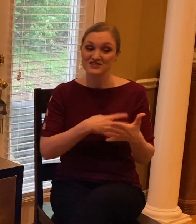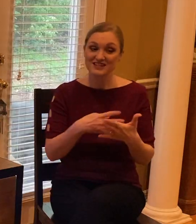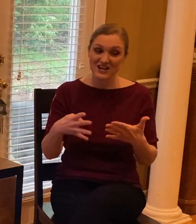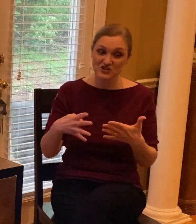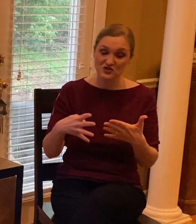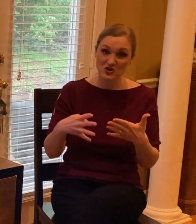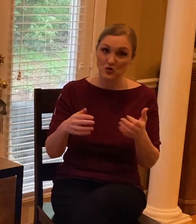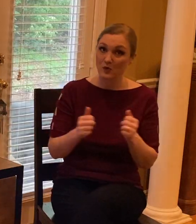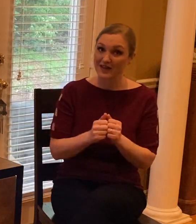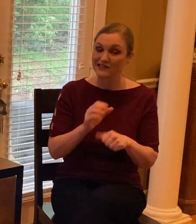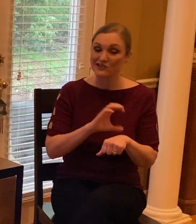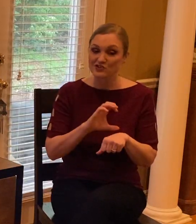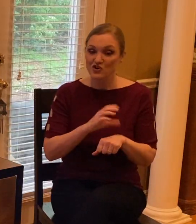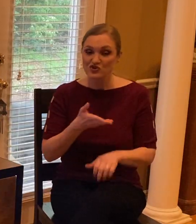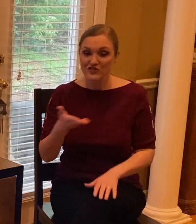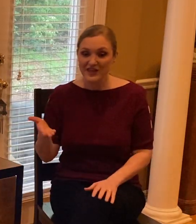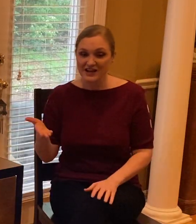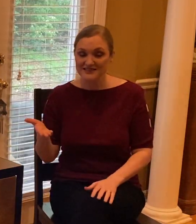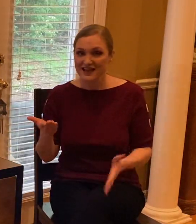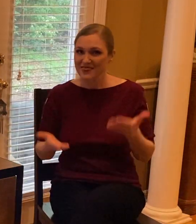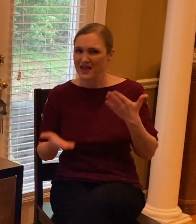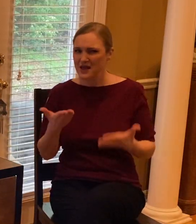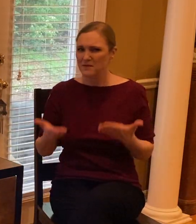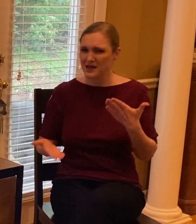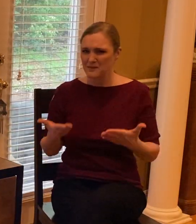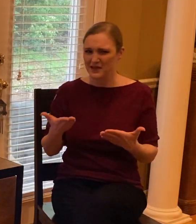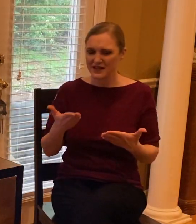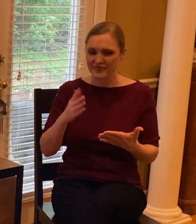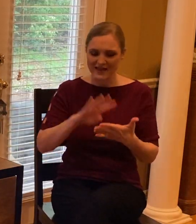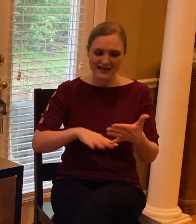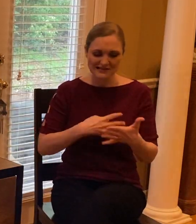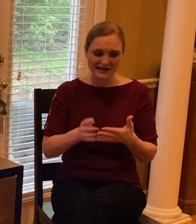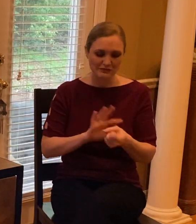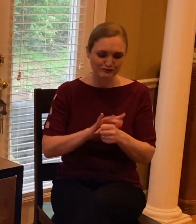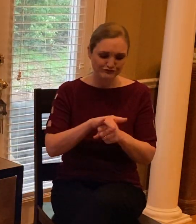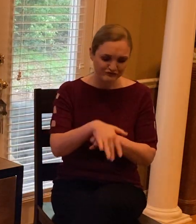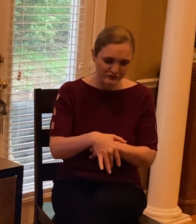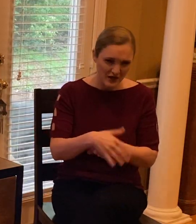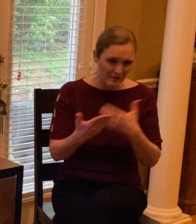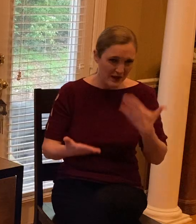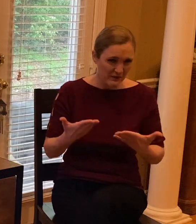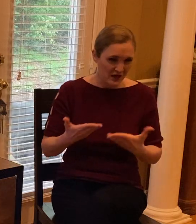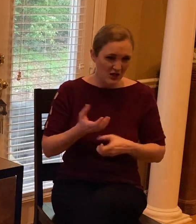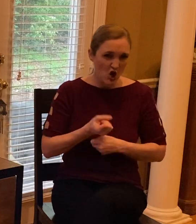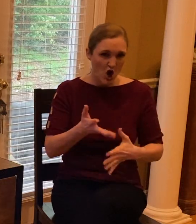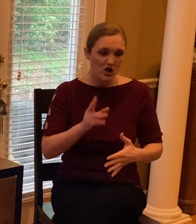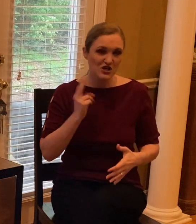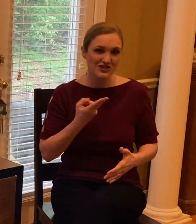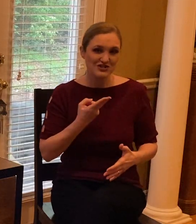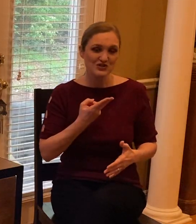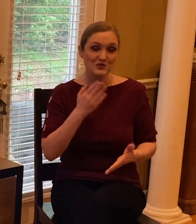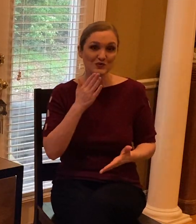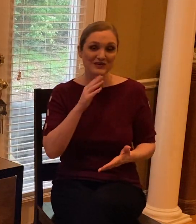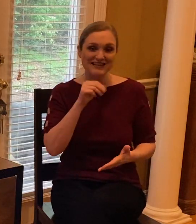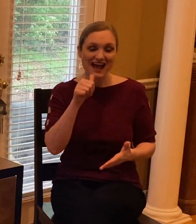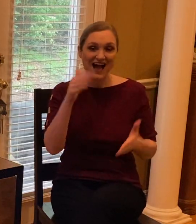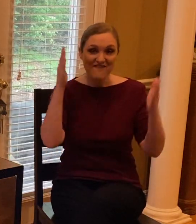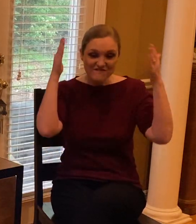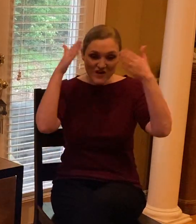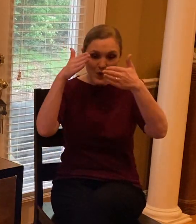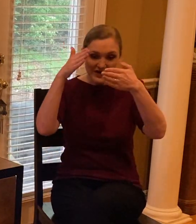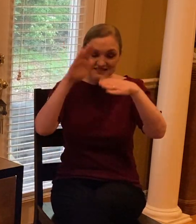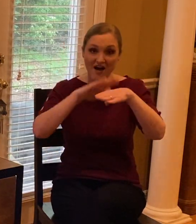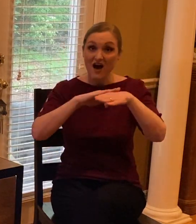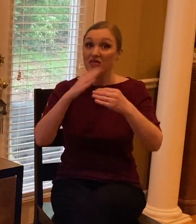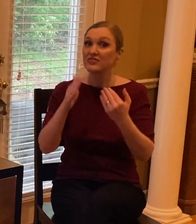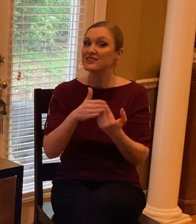church. And does that overscheduling cause us to lose focus on those